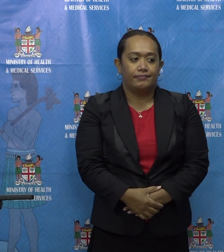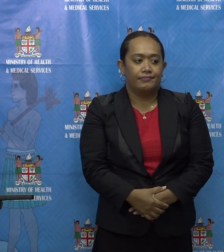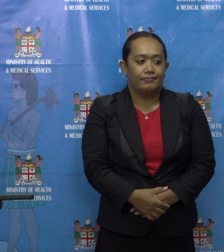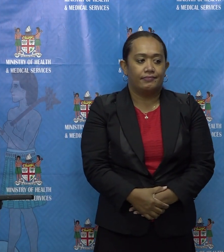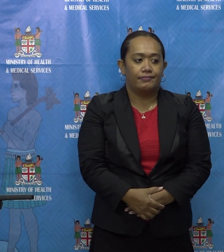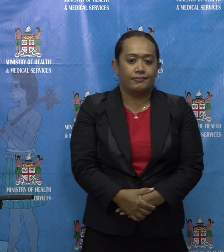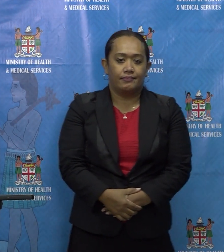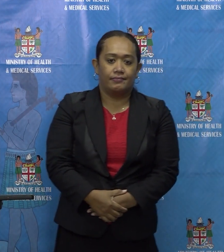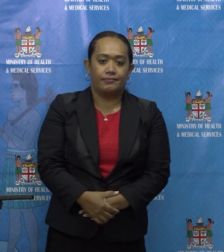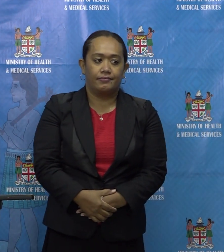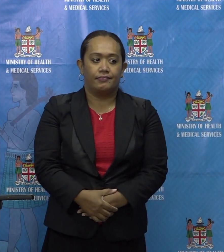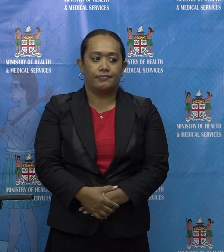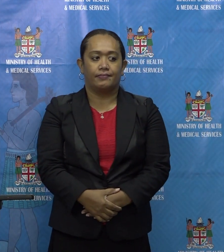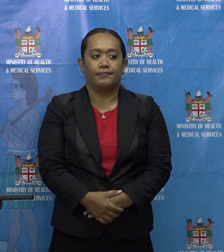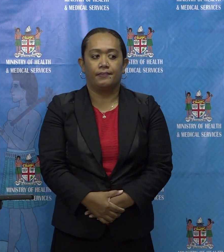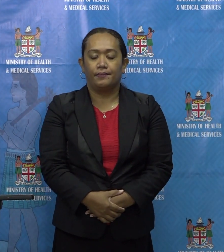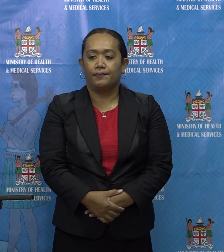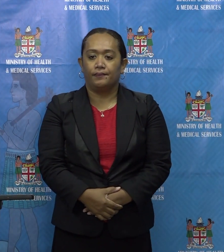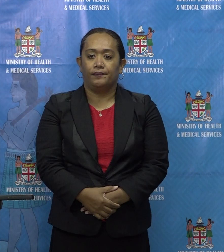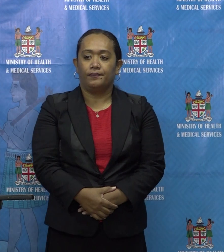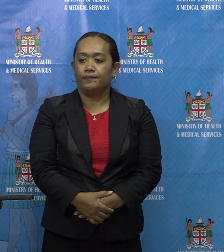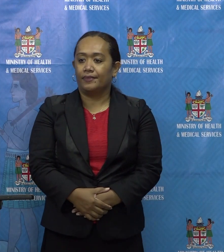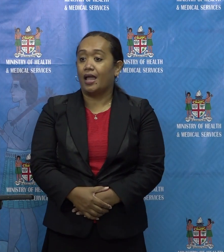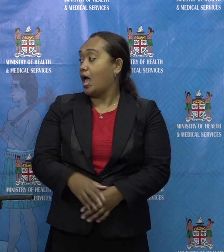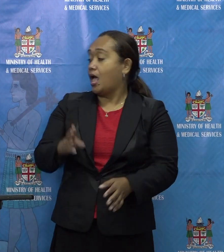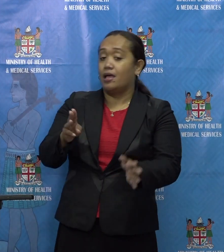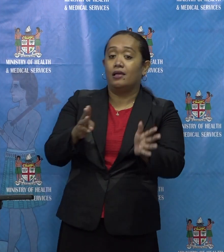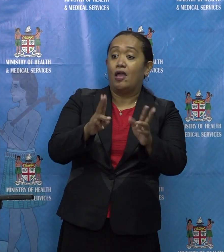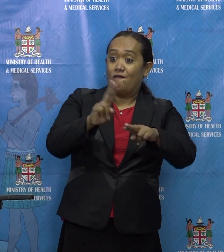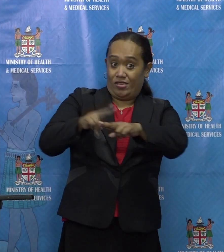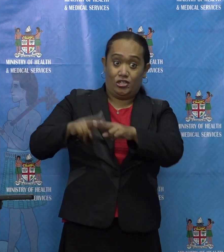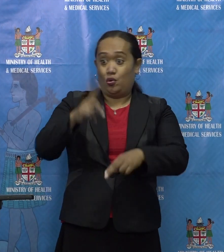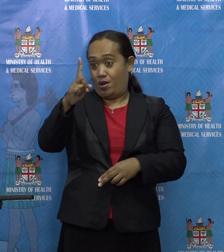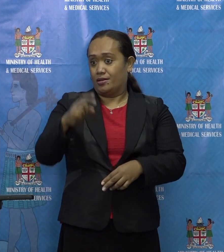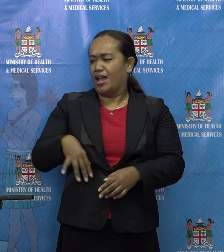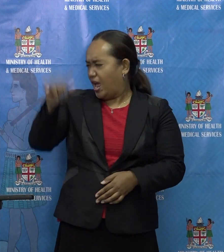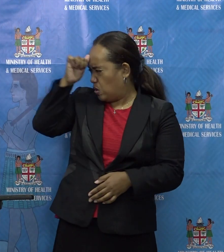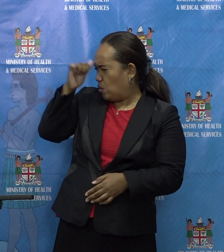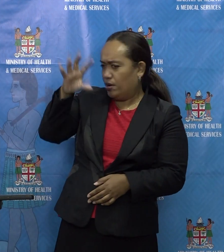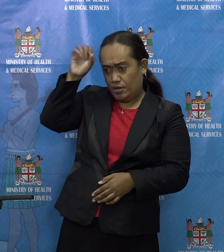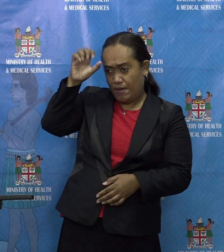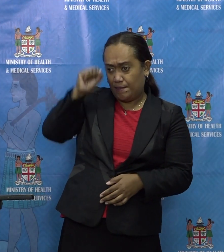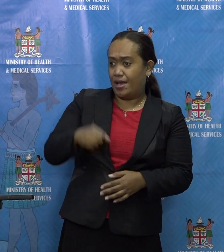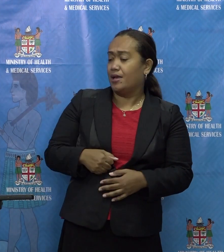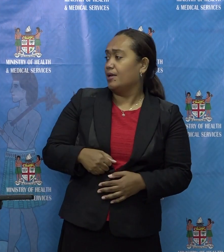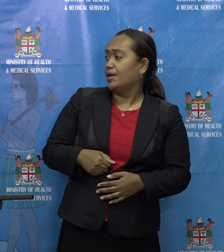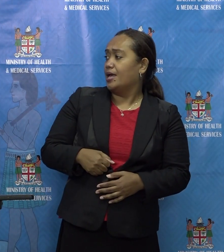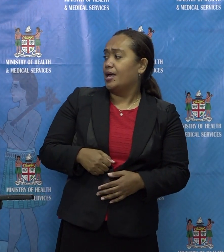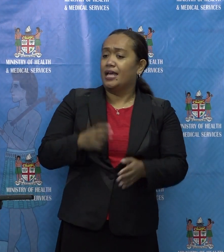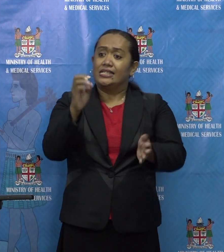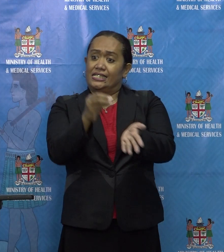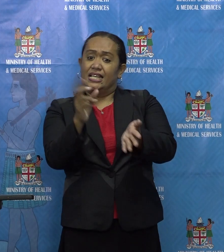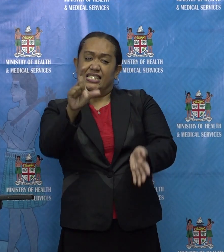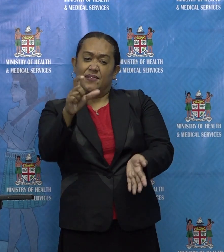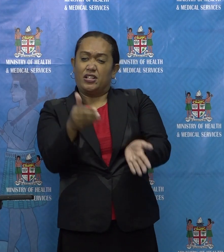you. Dr. Fong Merioni from Fiji One. I understand civil servants like teachers are now assisting the Ministry of Health. Can you